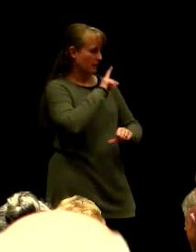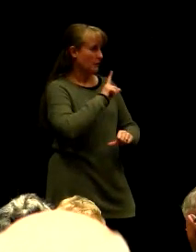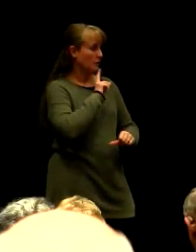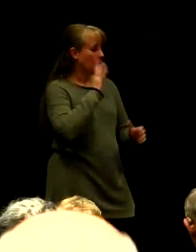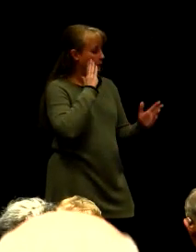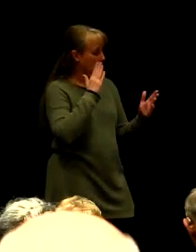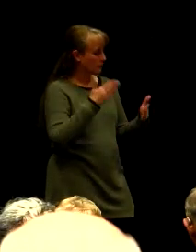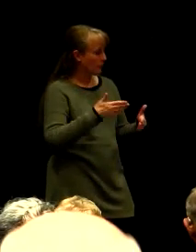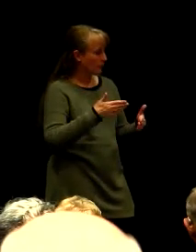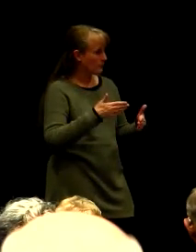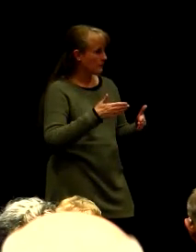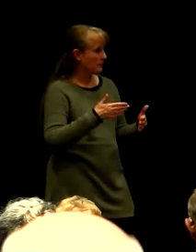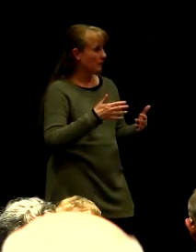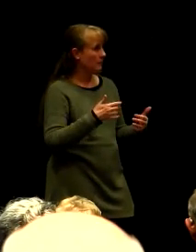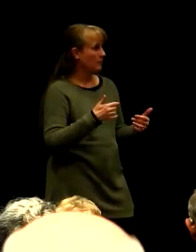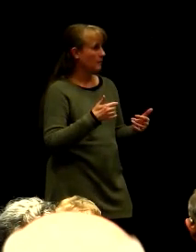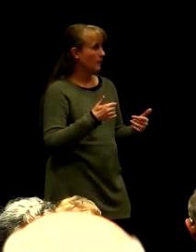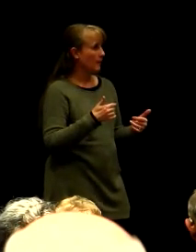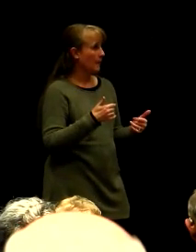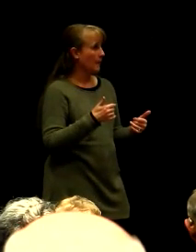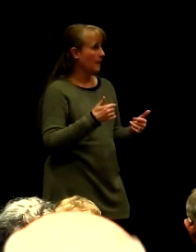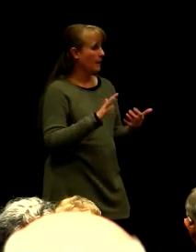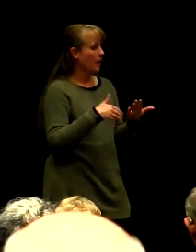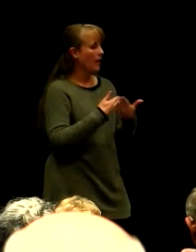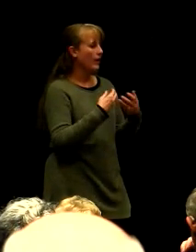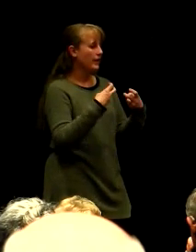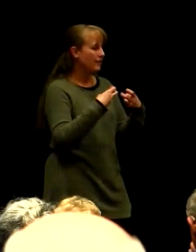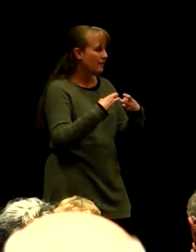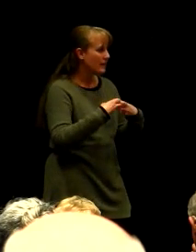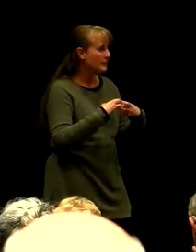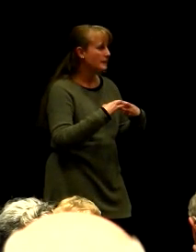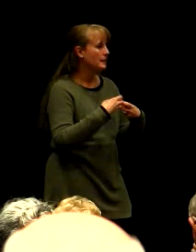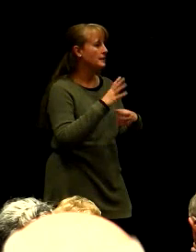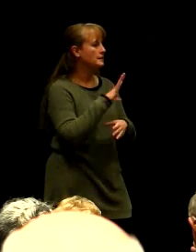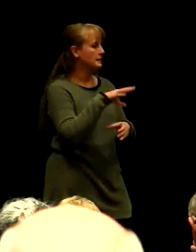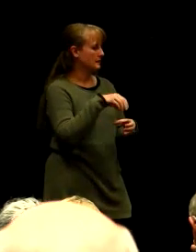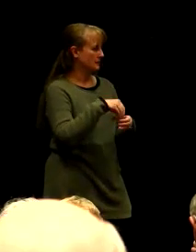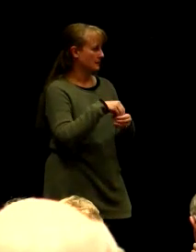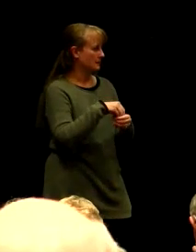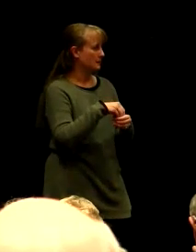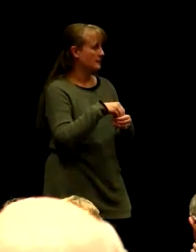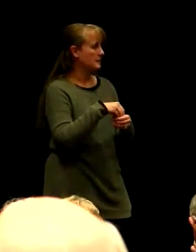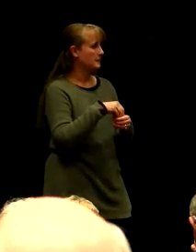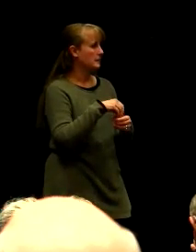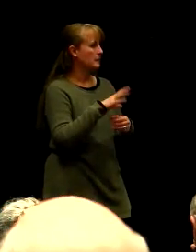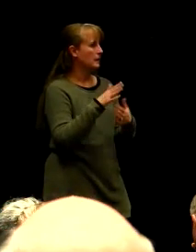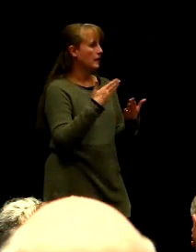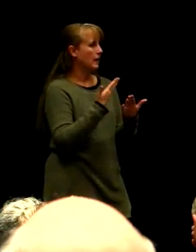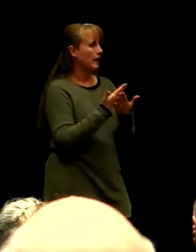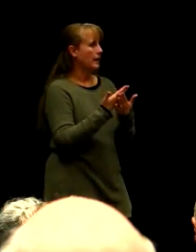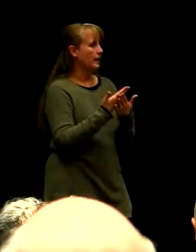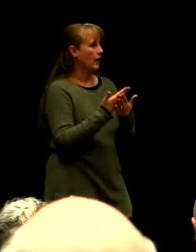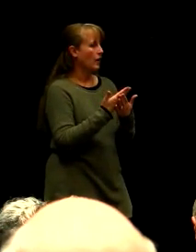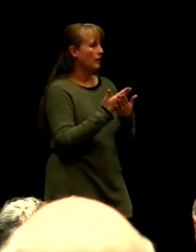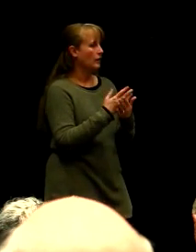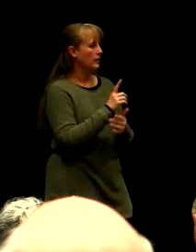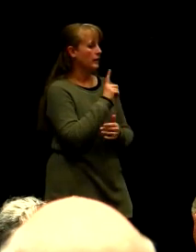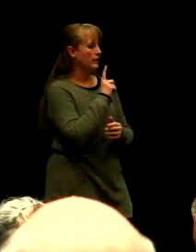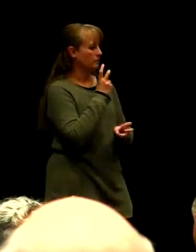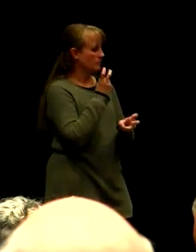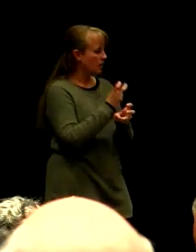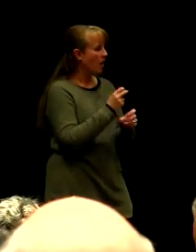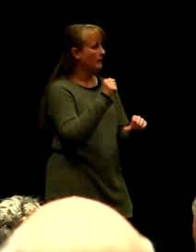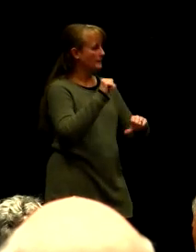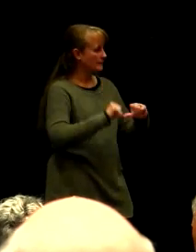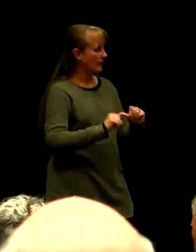to, you know, the physics and the hard science behind you know, all